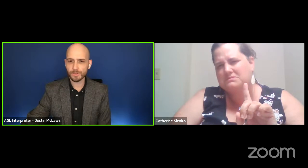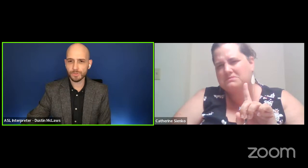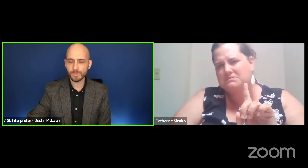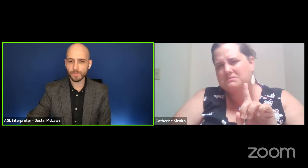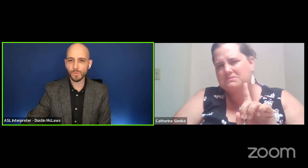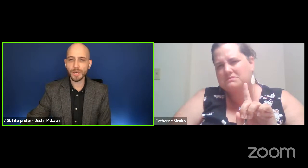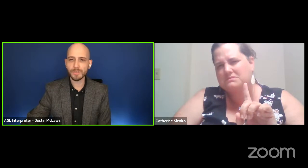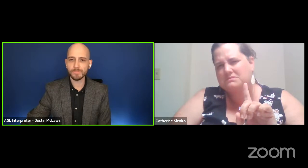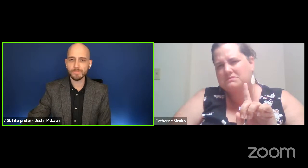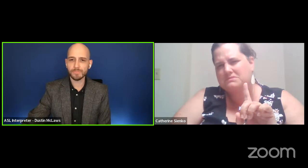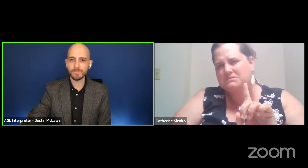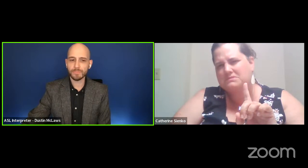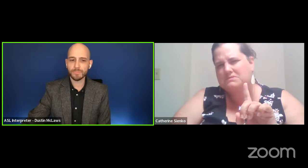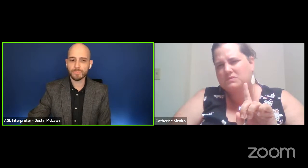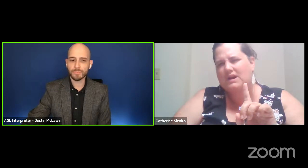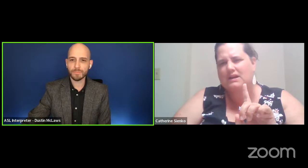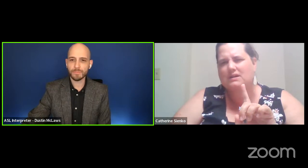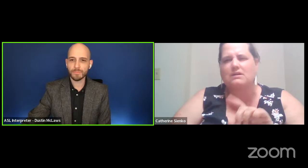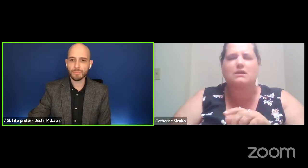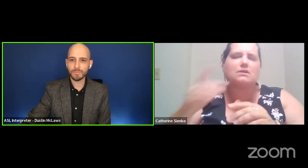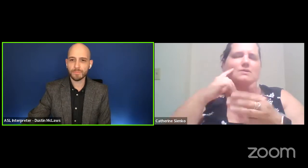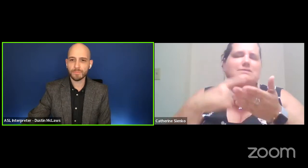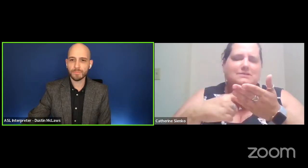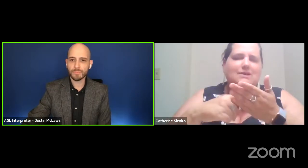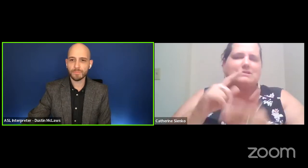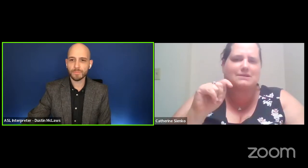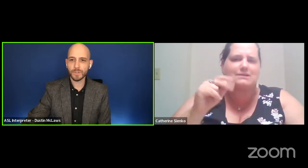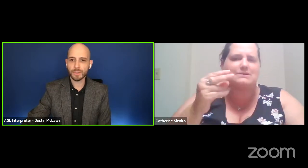Thomas. Wait.